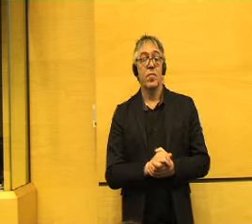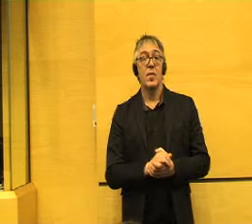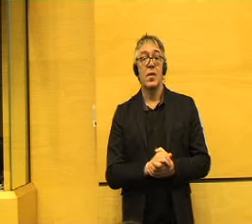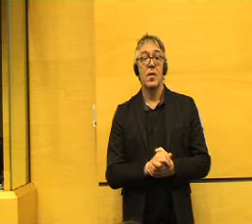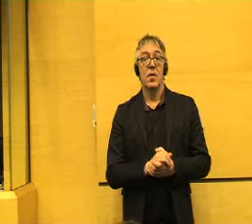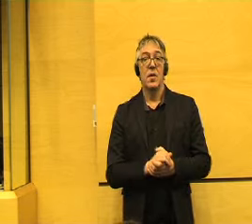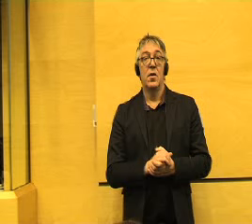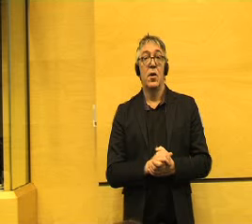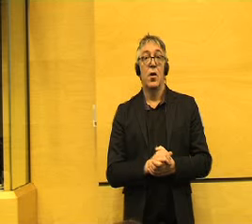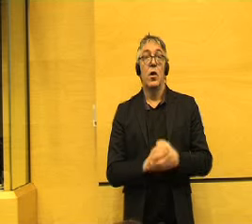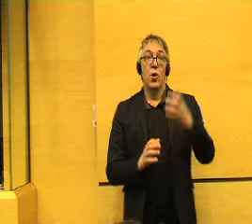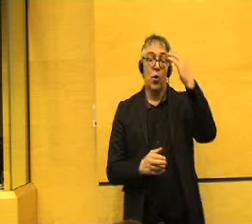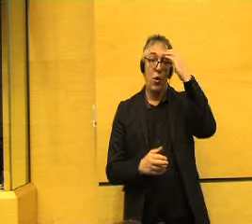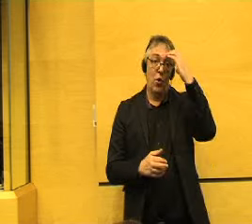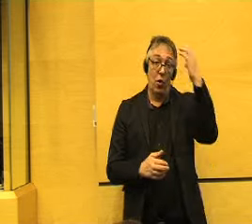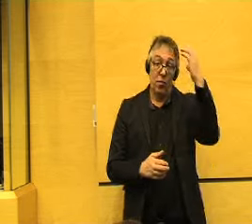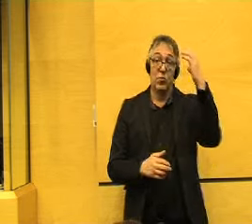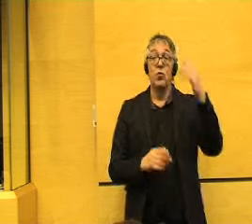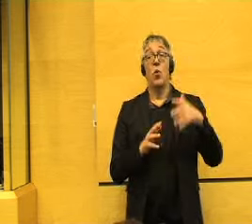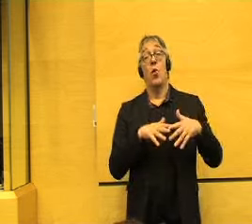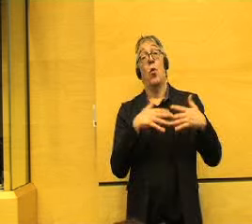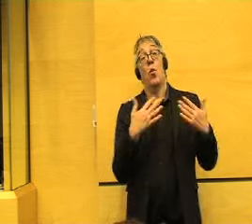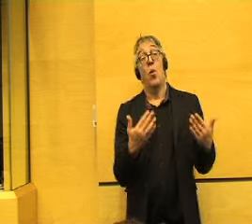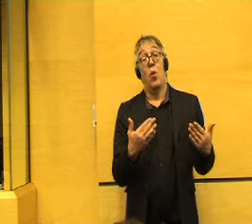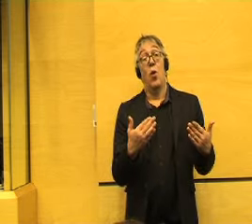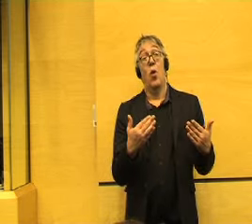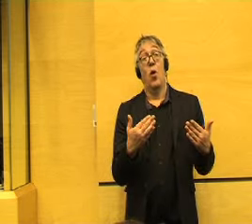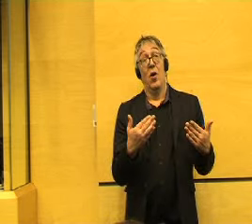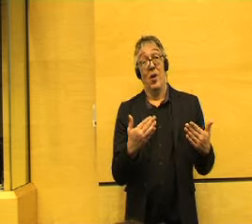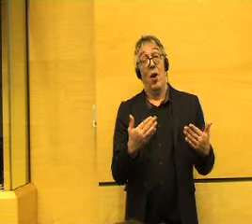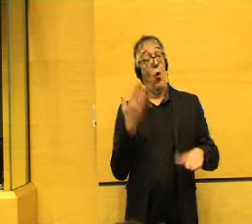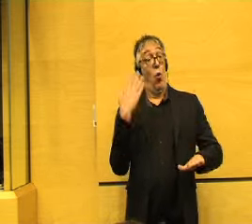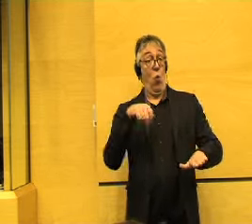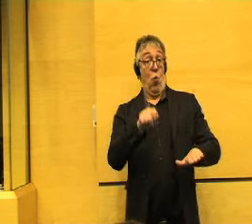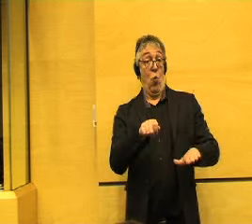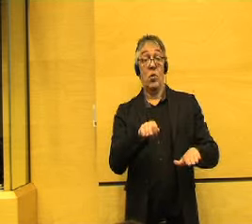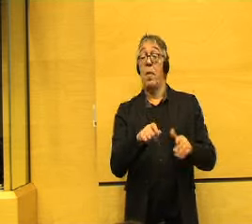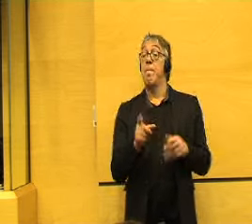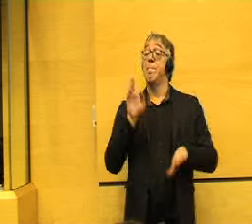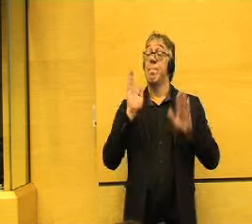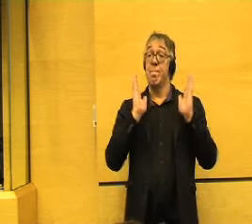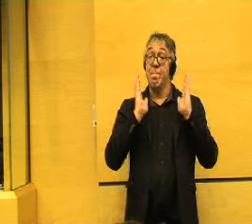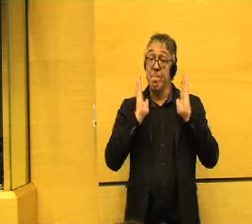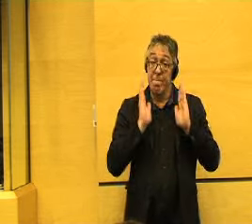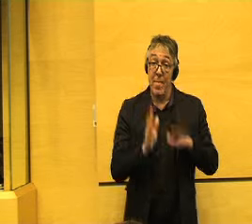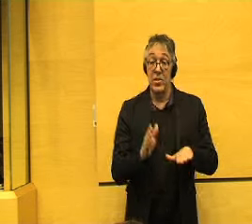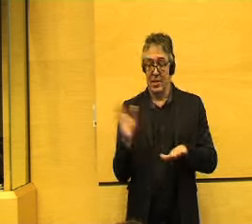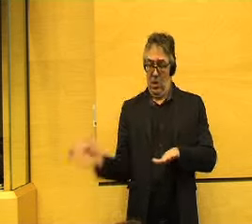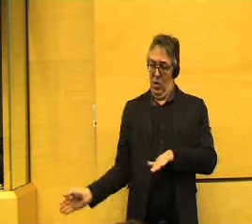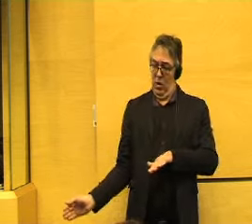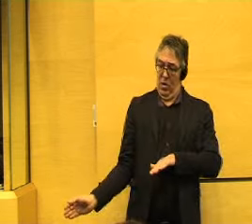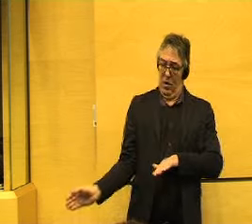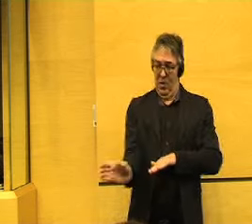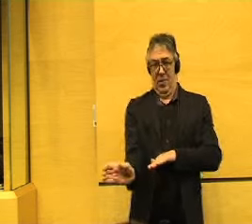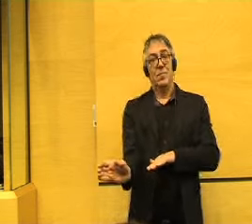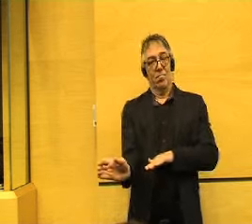prosecutor, or the court to provide a sign language interpreter or communicate in way that fits